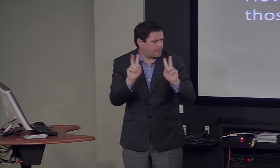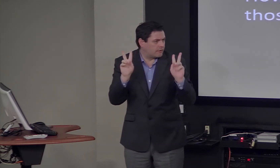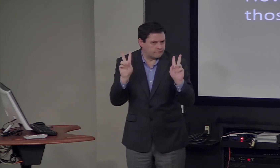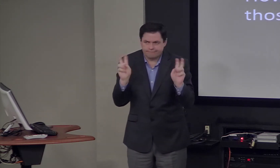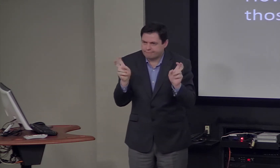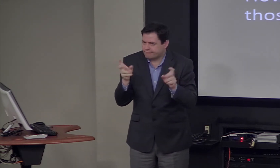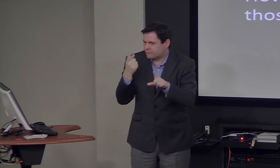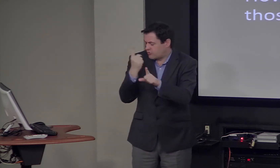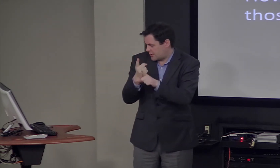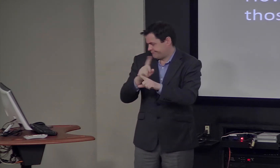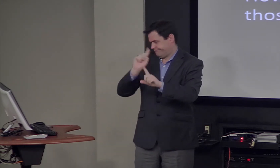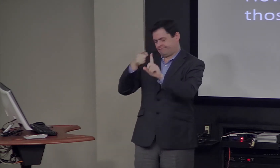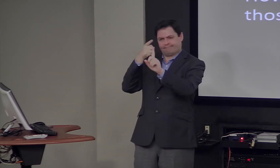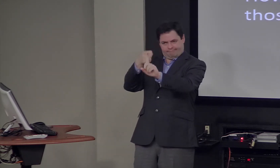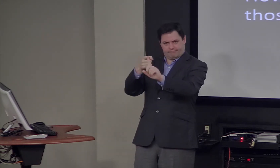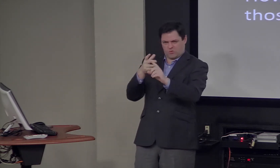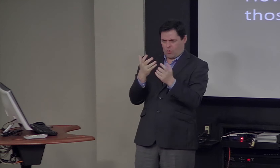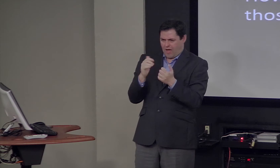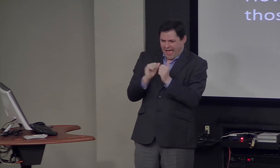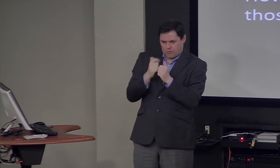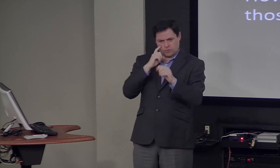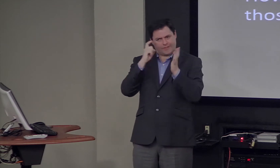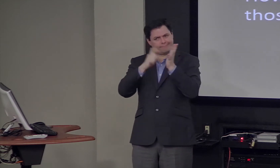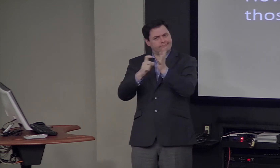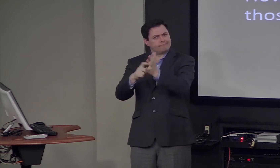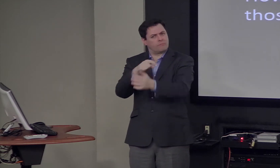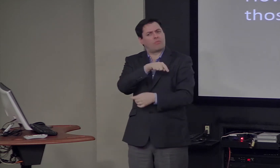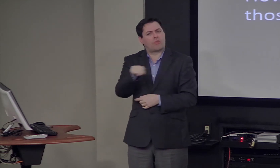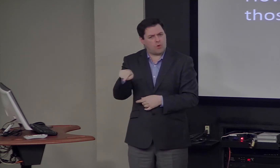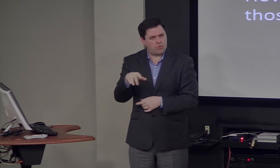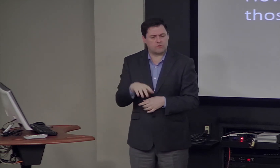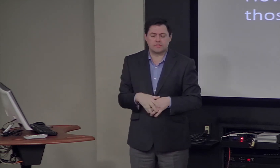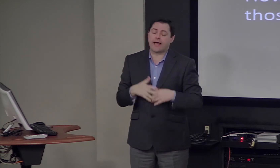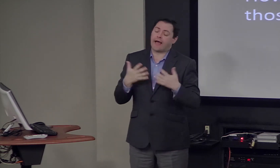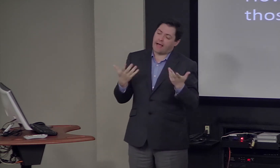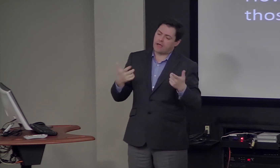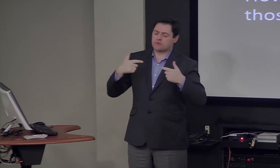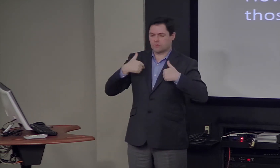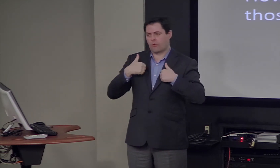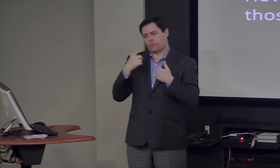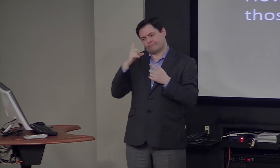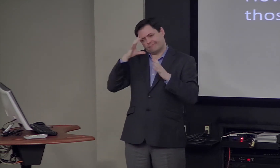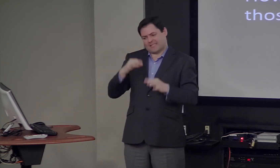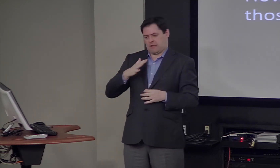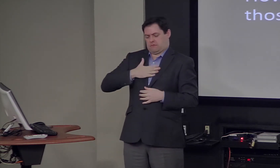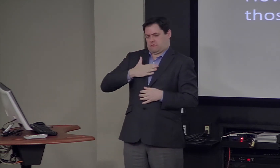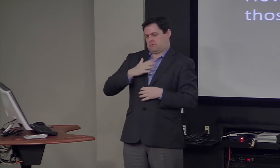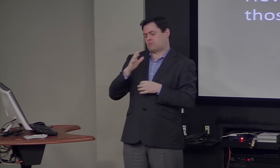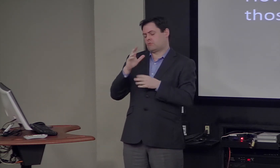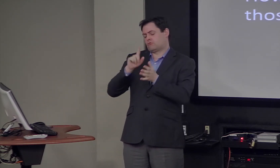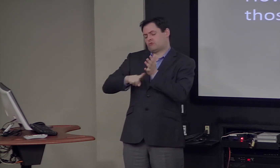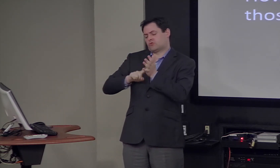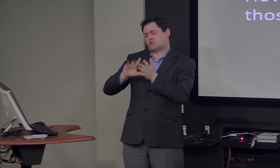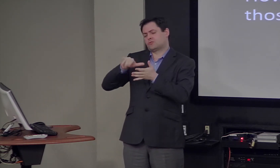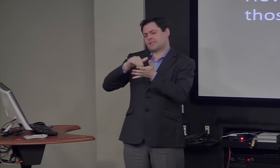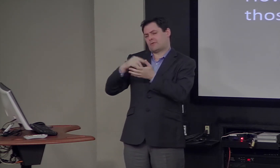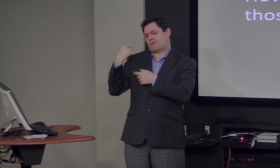funds, and that they were meeting the goal that they set out to do, which is to produce qualified interpreters and increase the number of interpreters. So they needed some